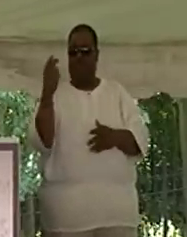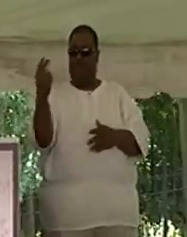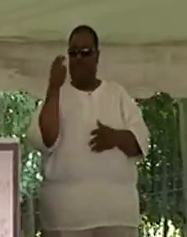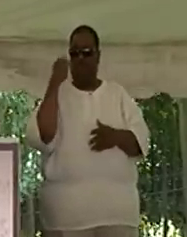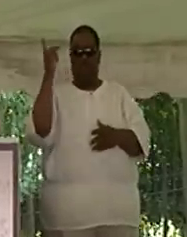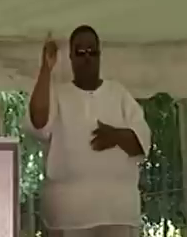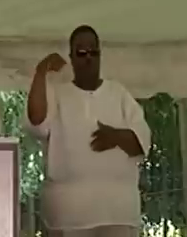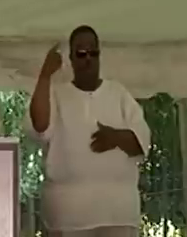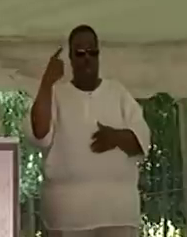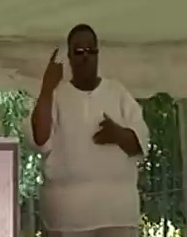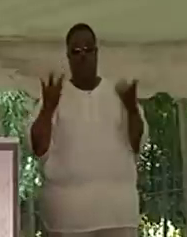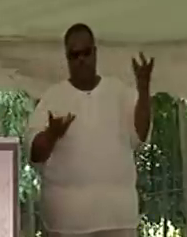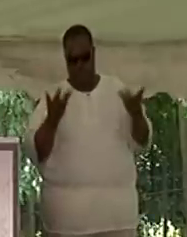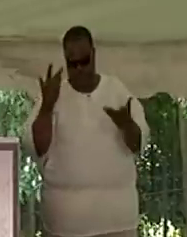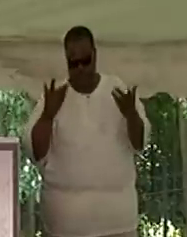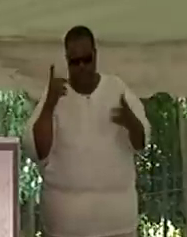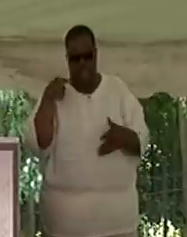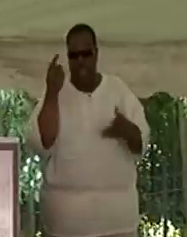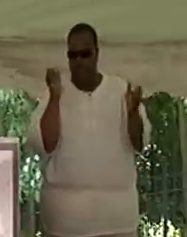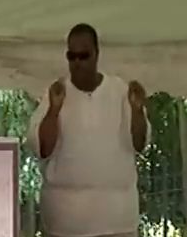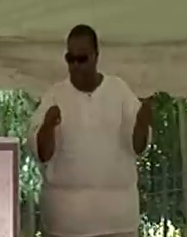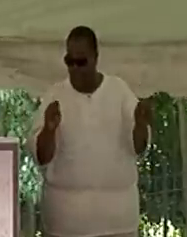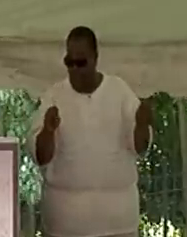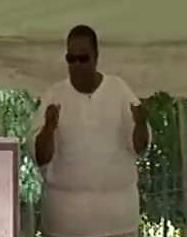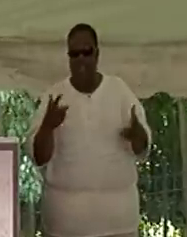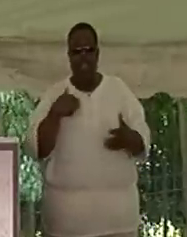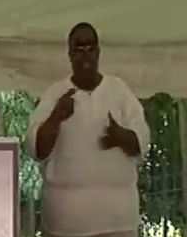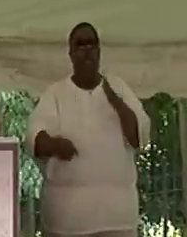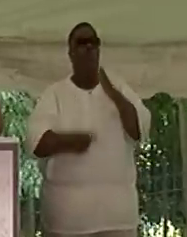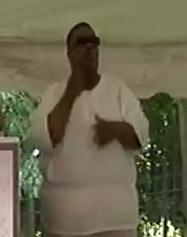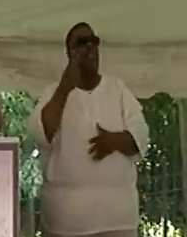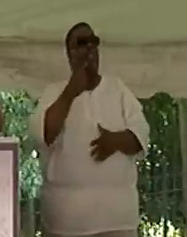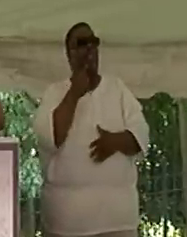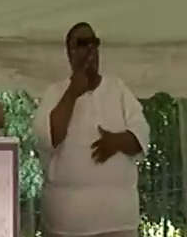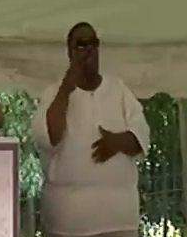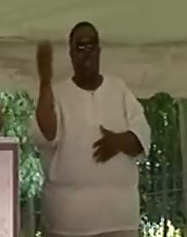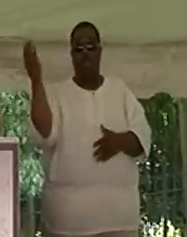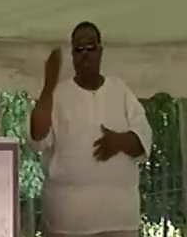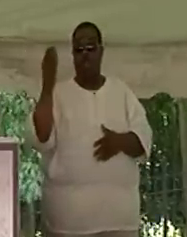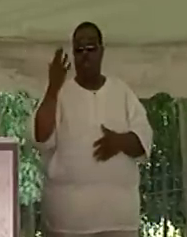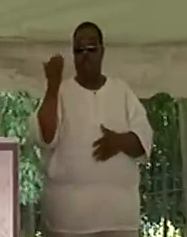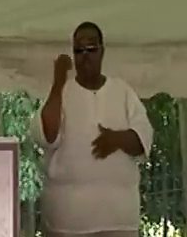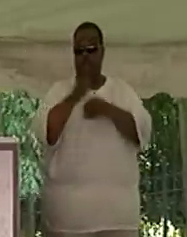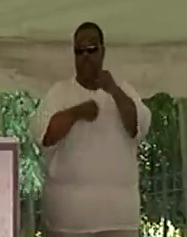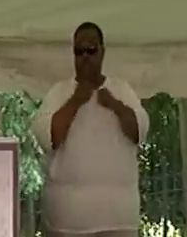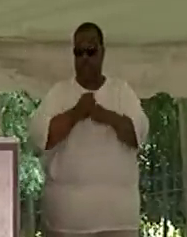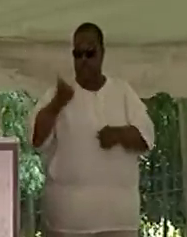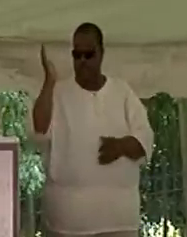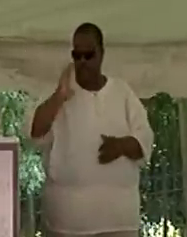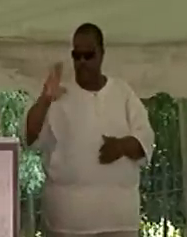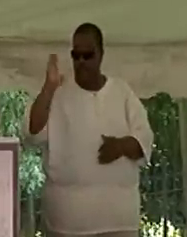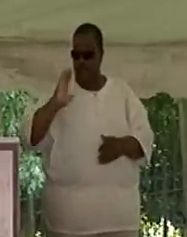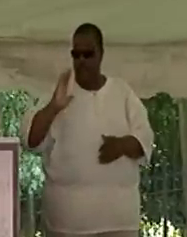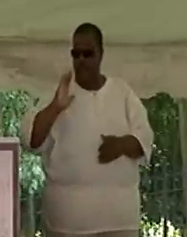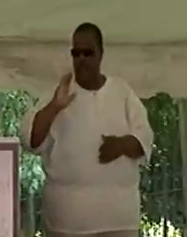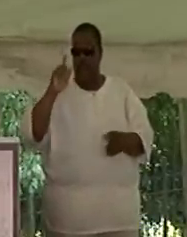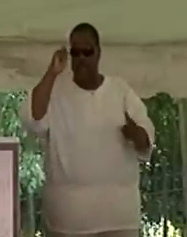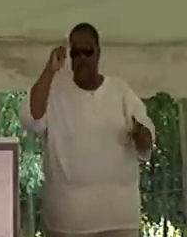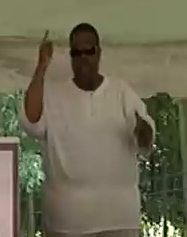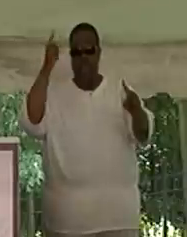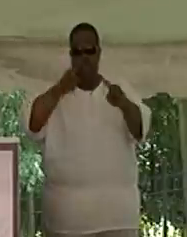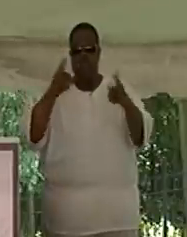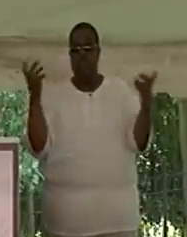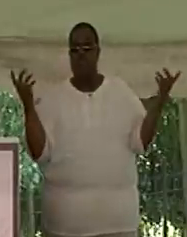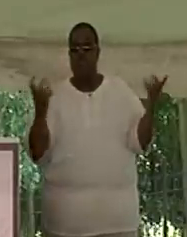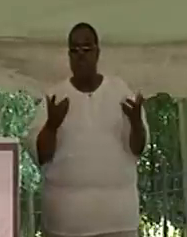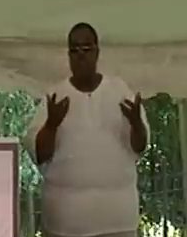I was nuts, and maybe I am, that's a possibility, but I once said in a speech, this is about 15 years ago, that the goal ought to